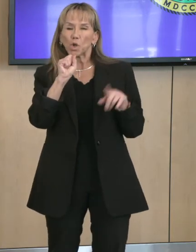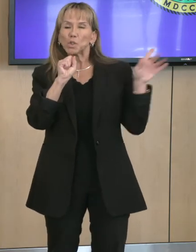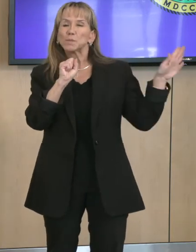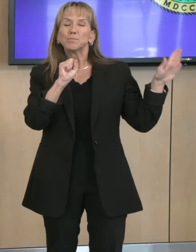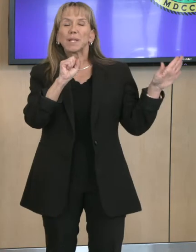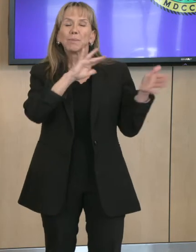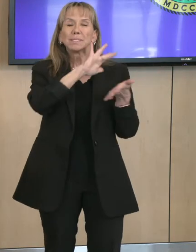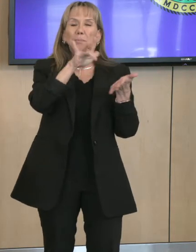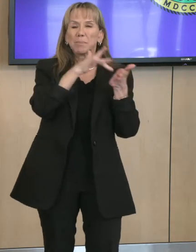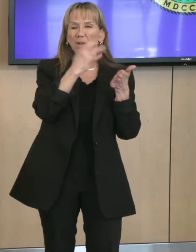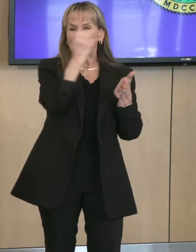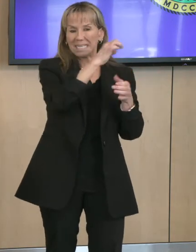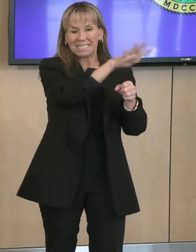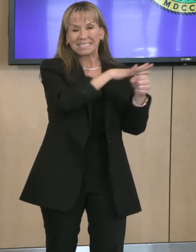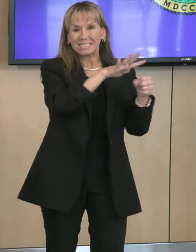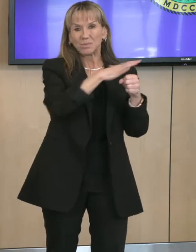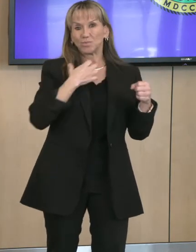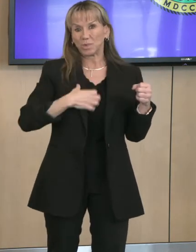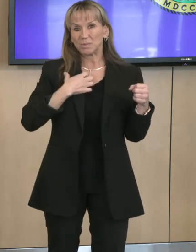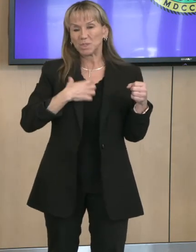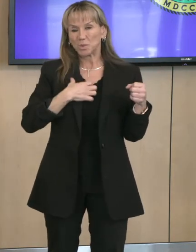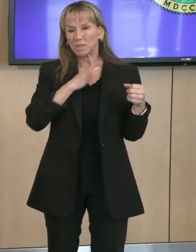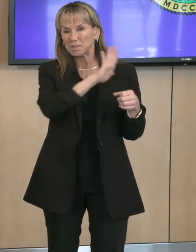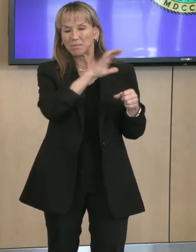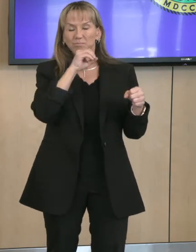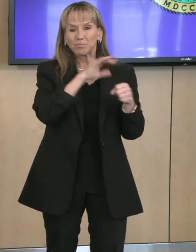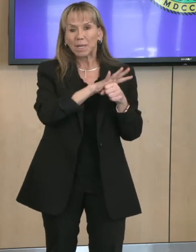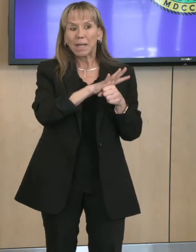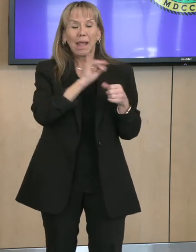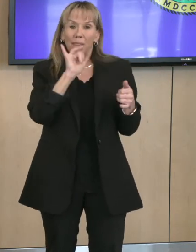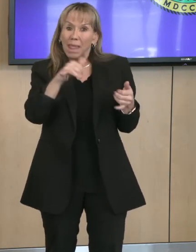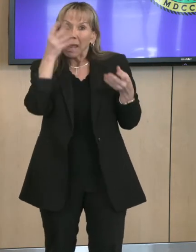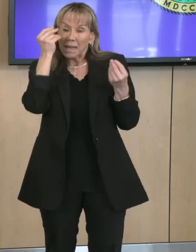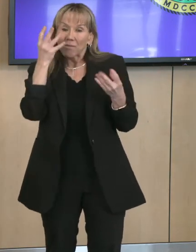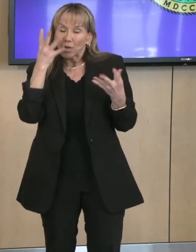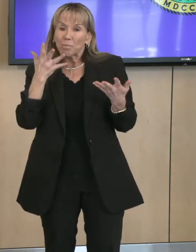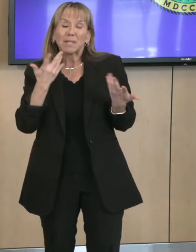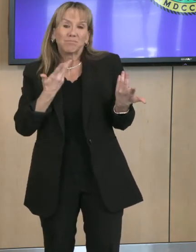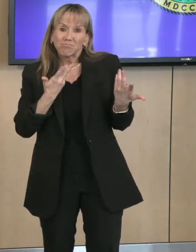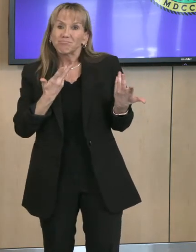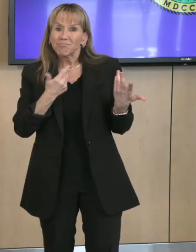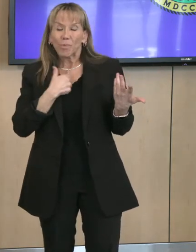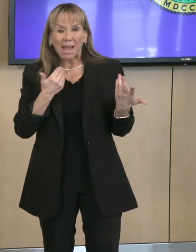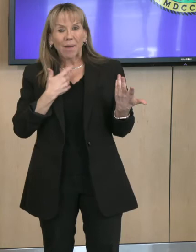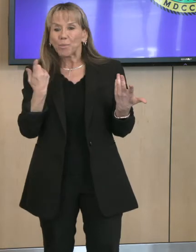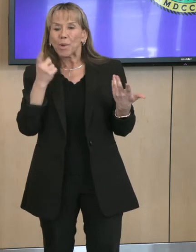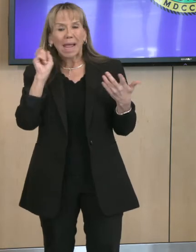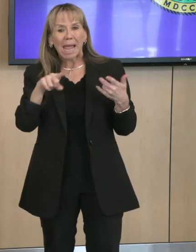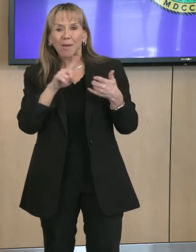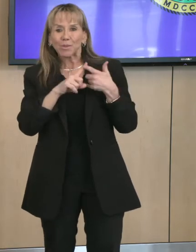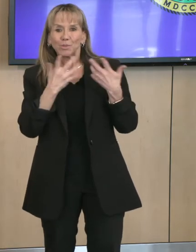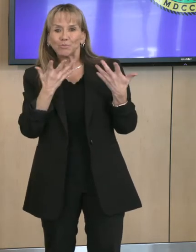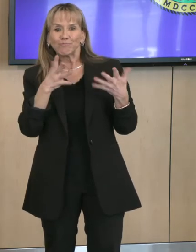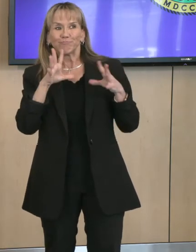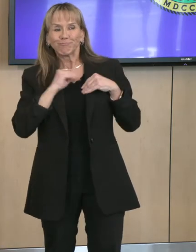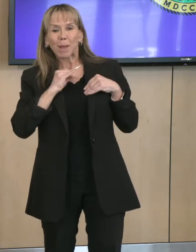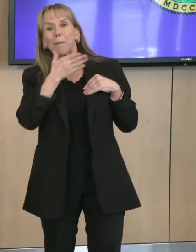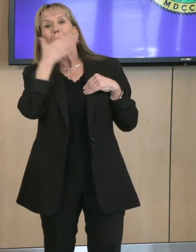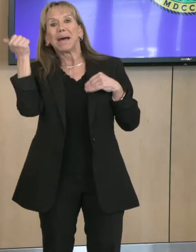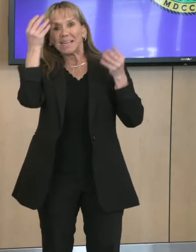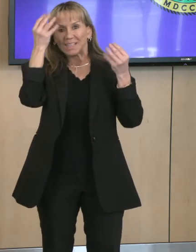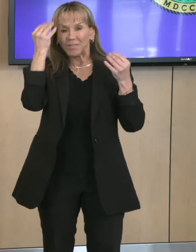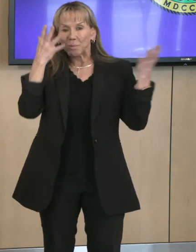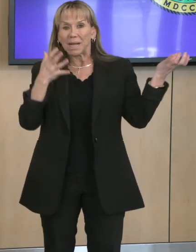respiratory syndrome. That's the information that we have, and we always have to go with the best information that we have, and